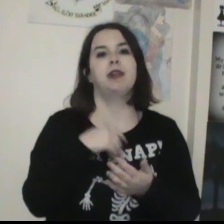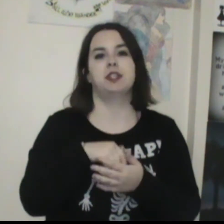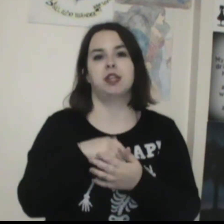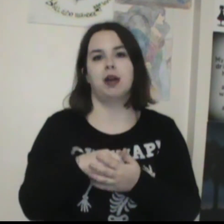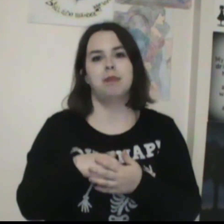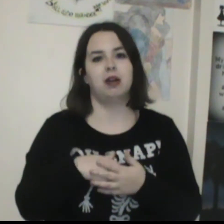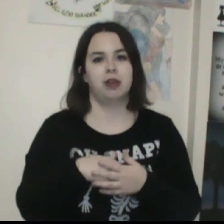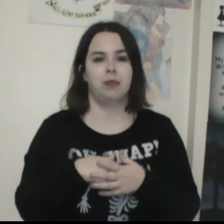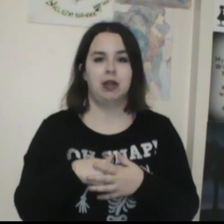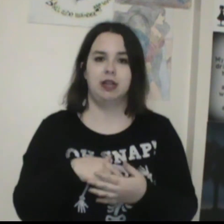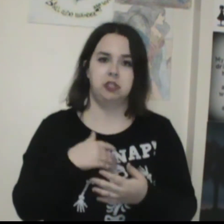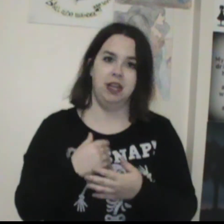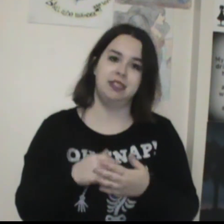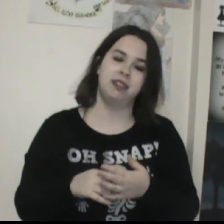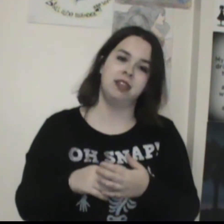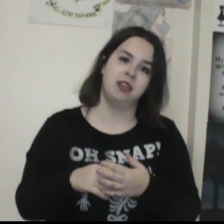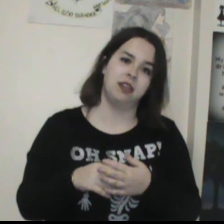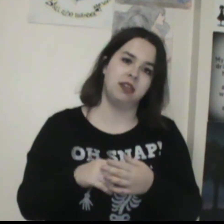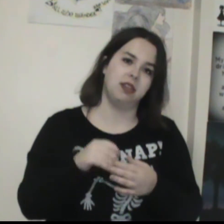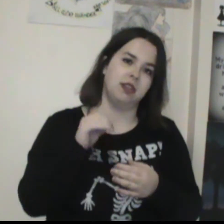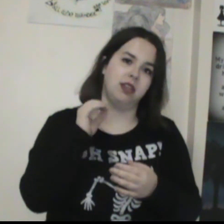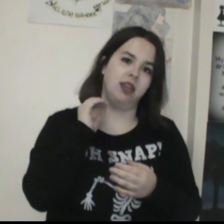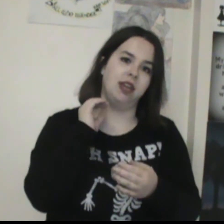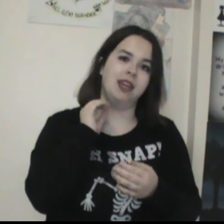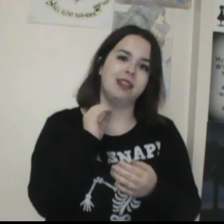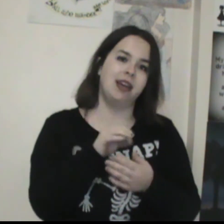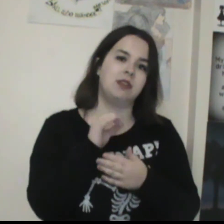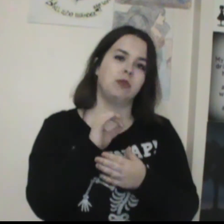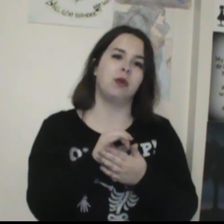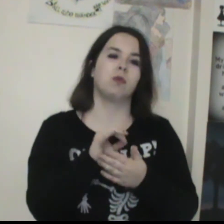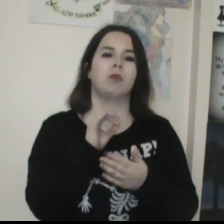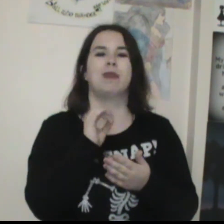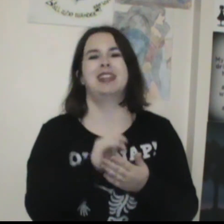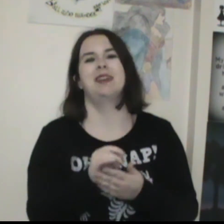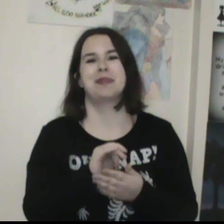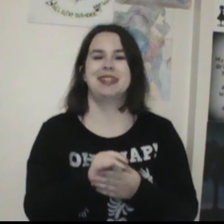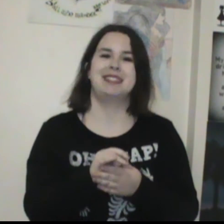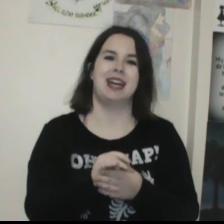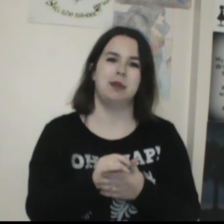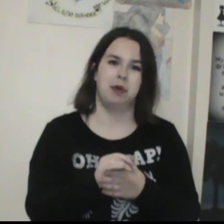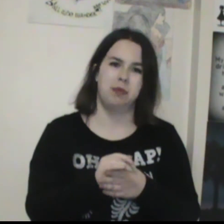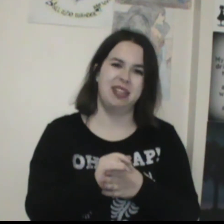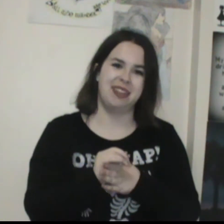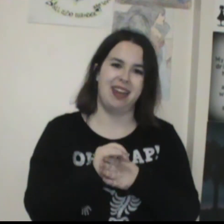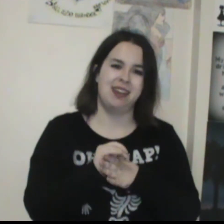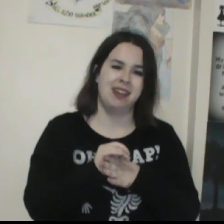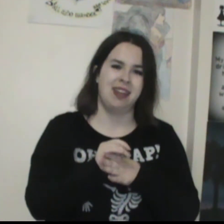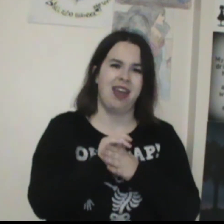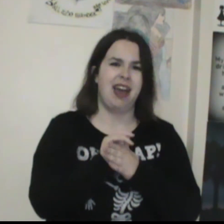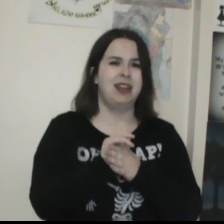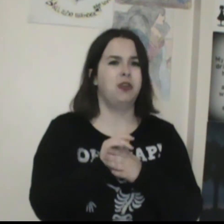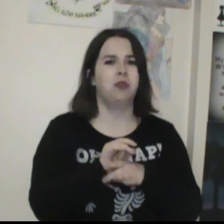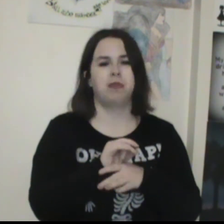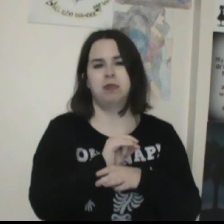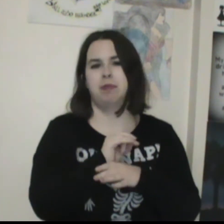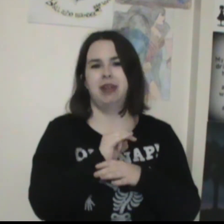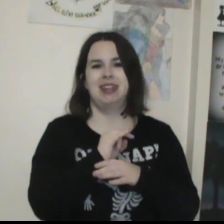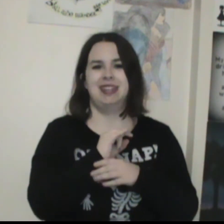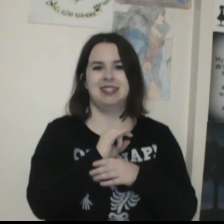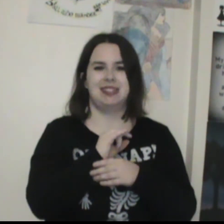finishing up all her work on Jace, it led to a really, really sad moment that I knew from the minute he stepped